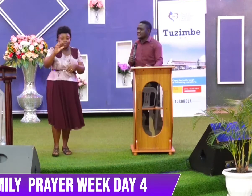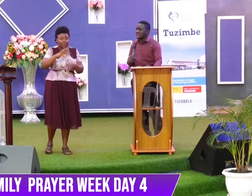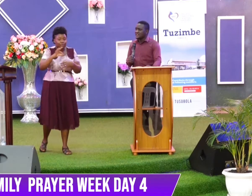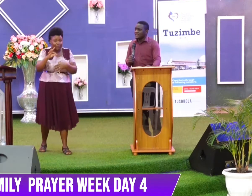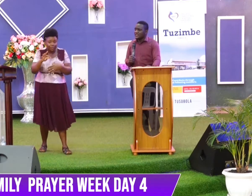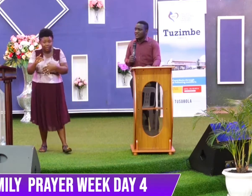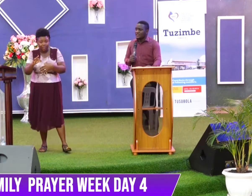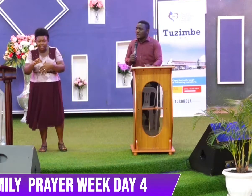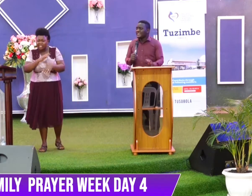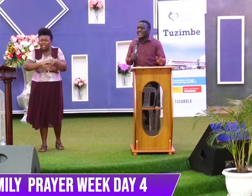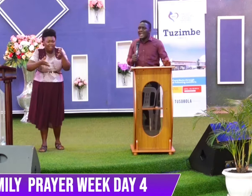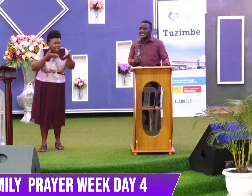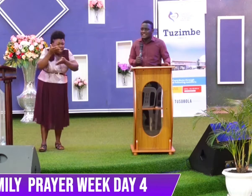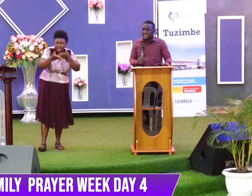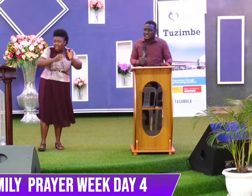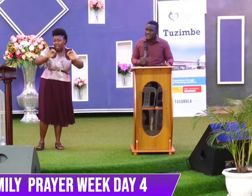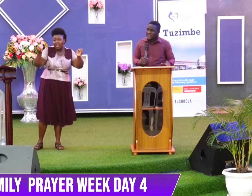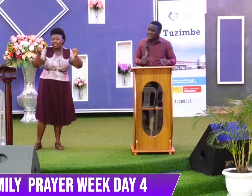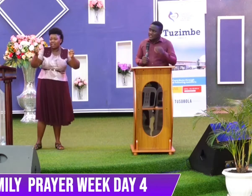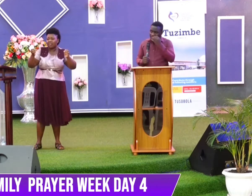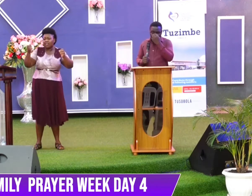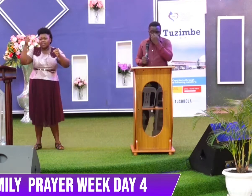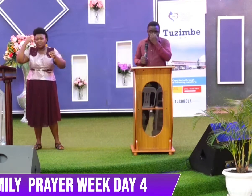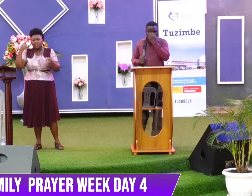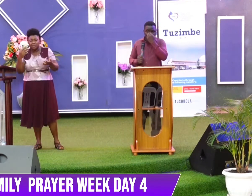spirit? Don't tell us.